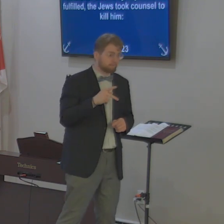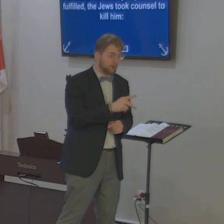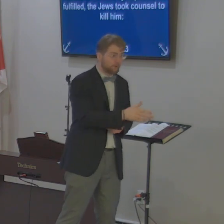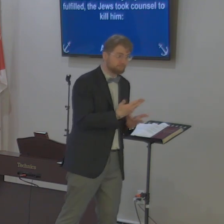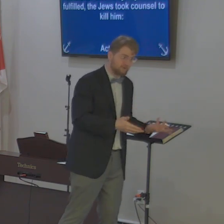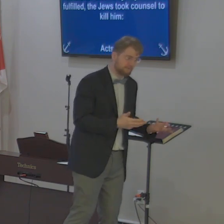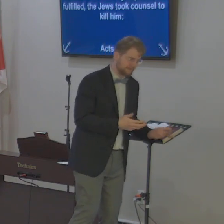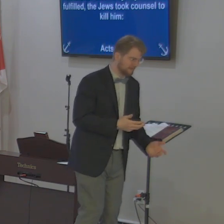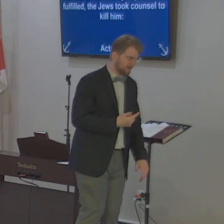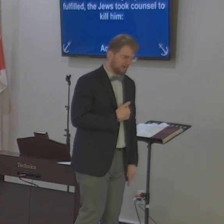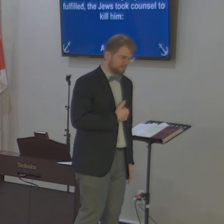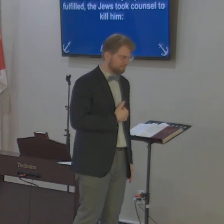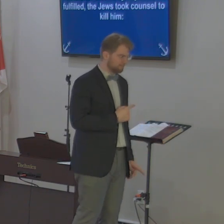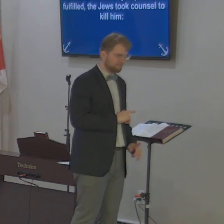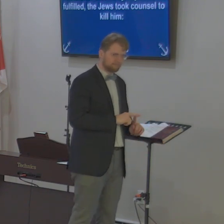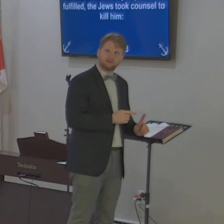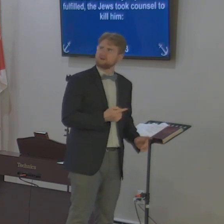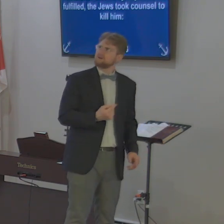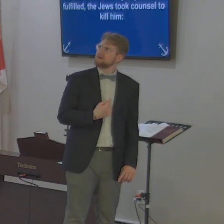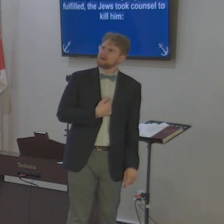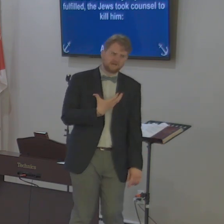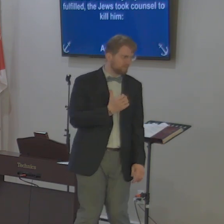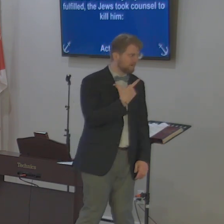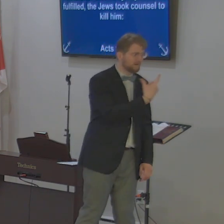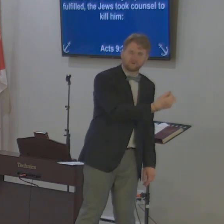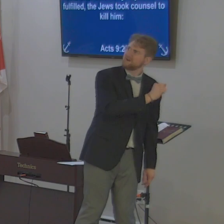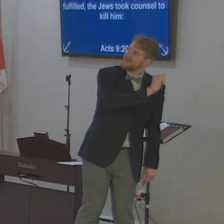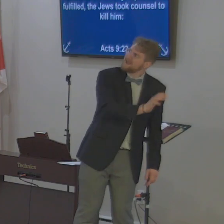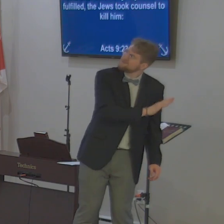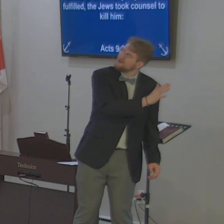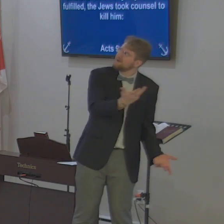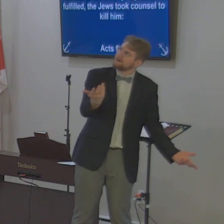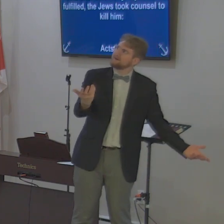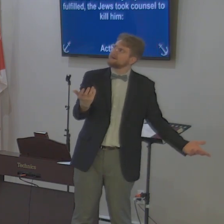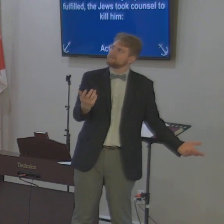make. He said, woe unto me if I don't preach the gospel.